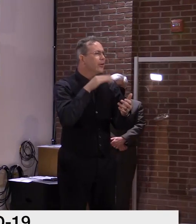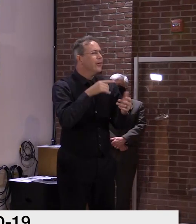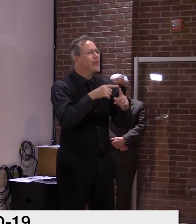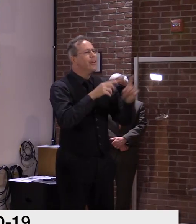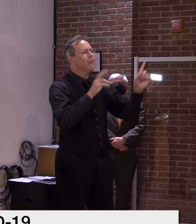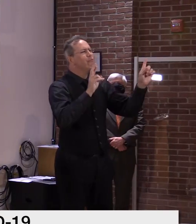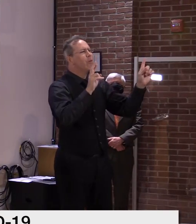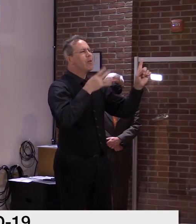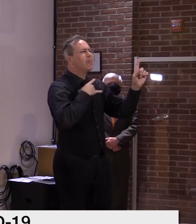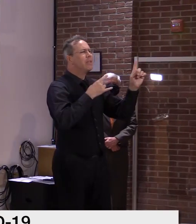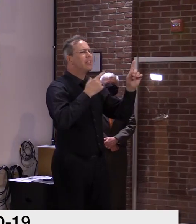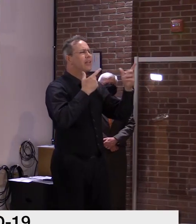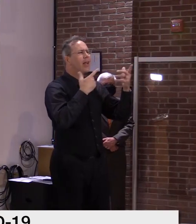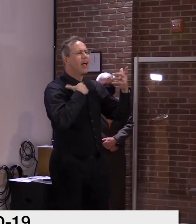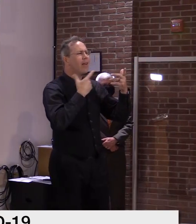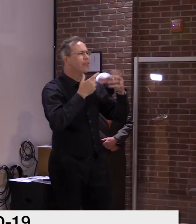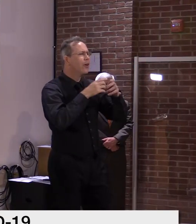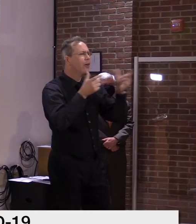exist